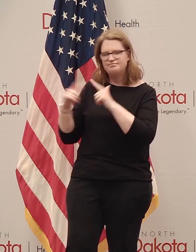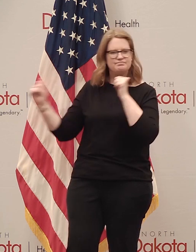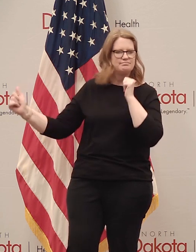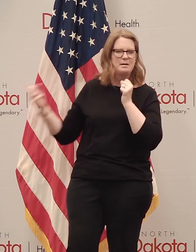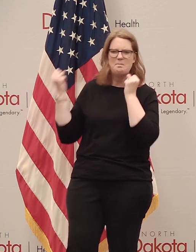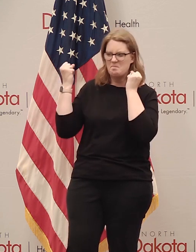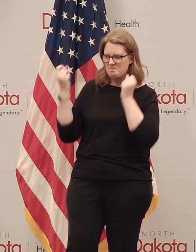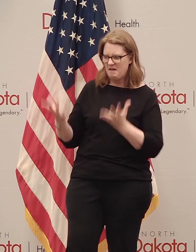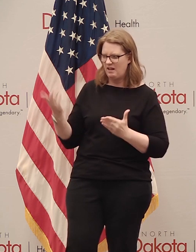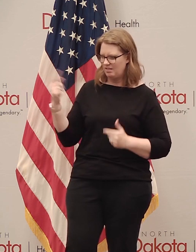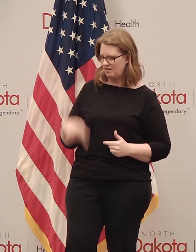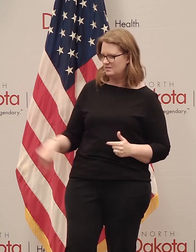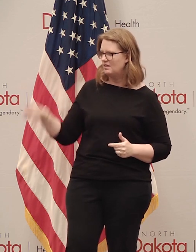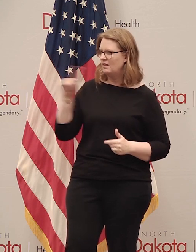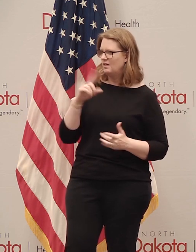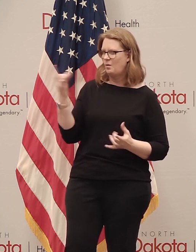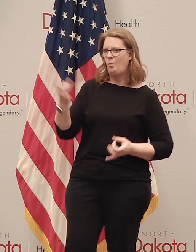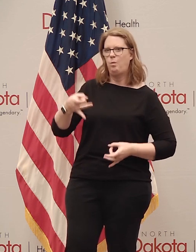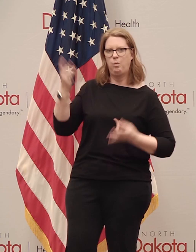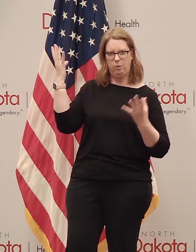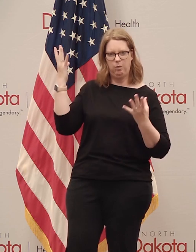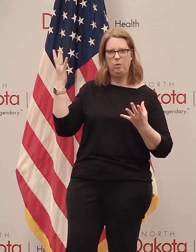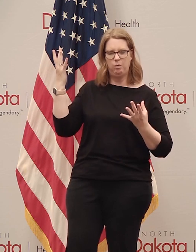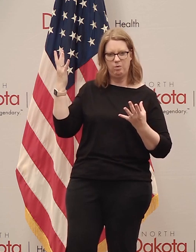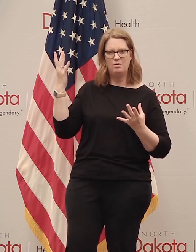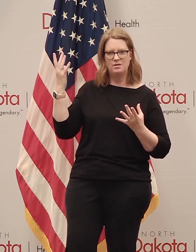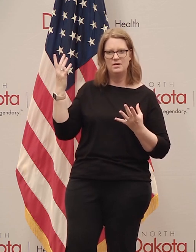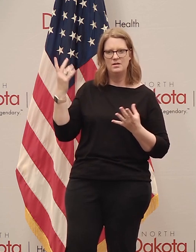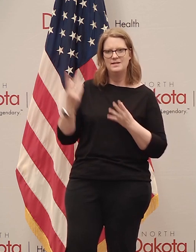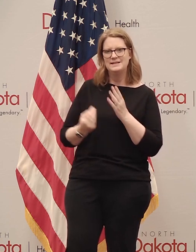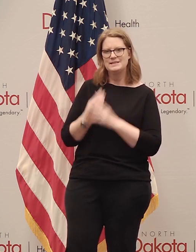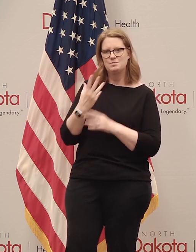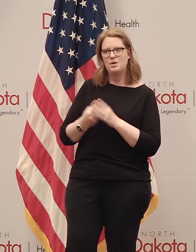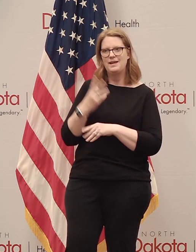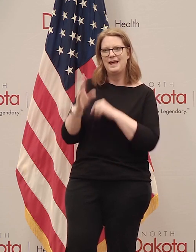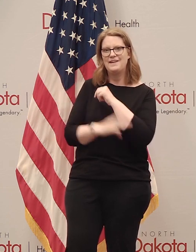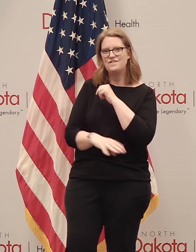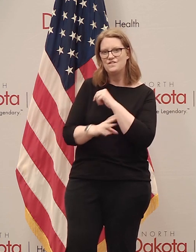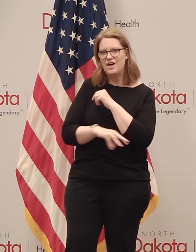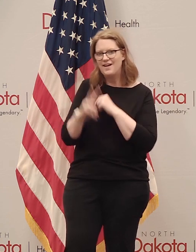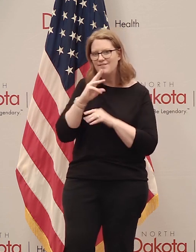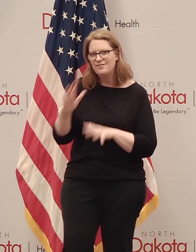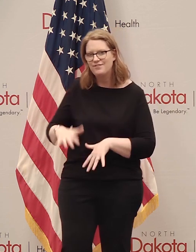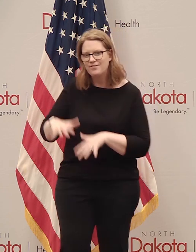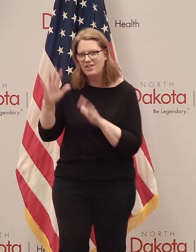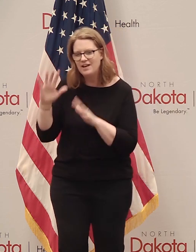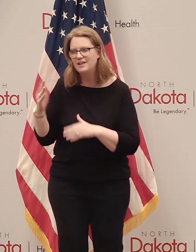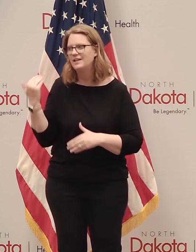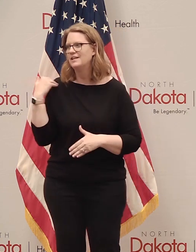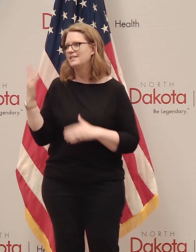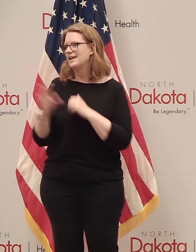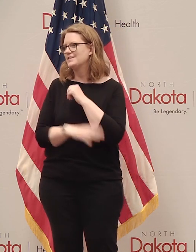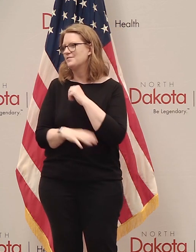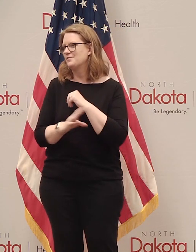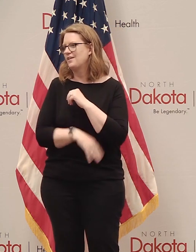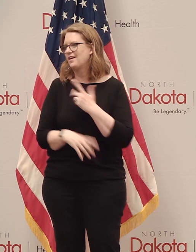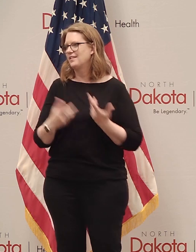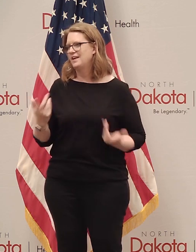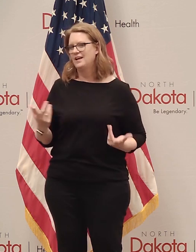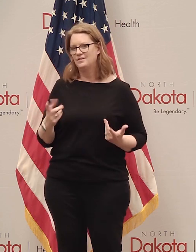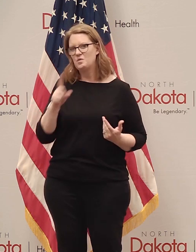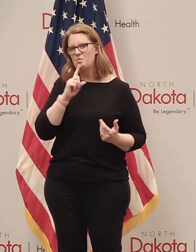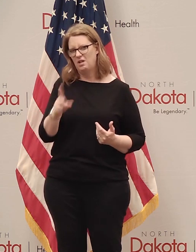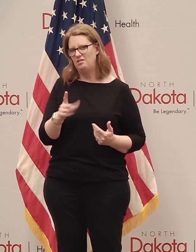already heavily burdened by the recovery cost from the spring and fall flooding, the record fall flooding last fall. We